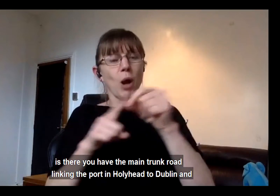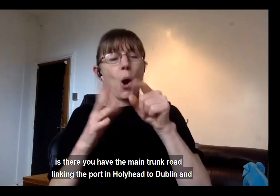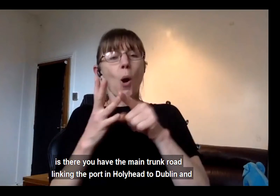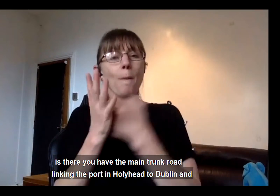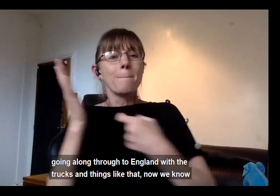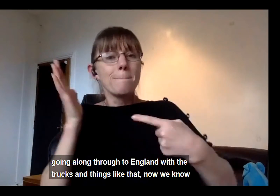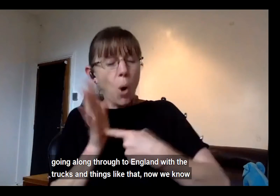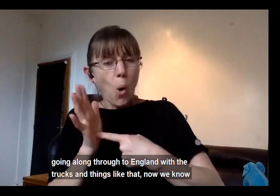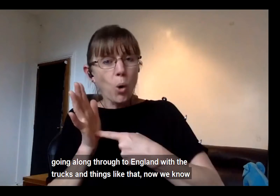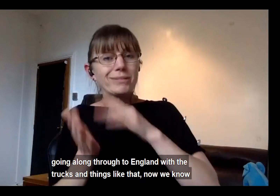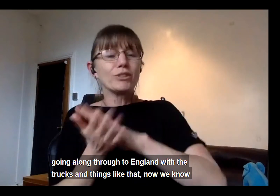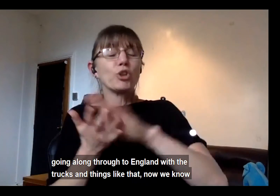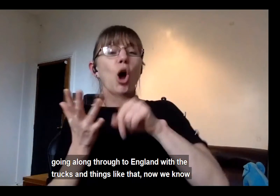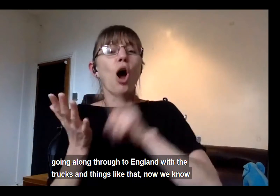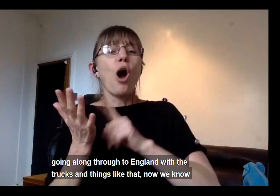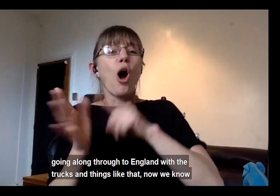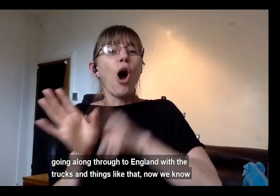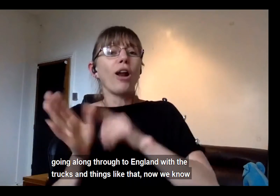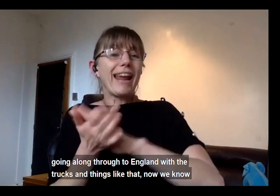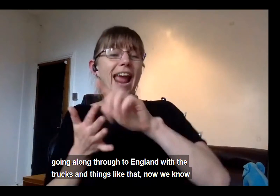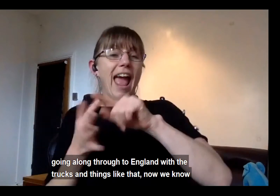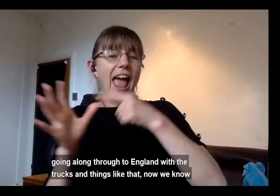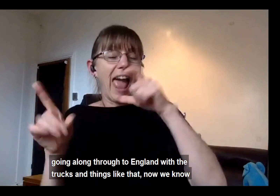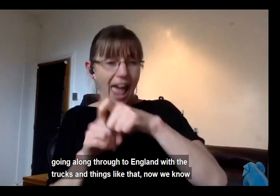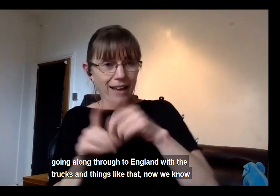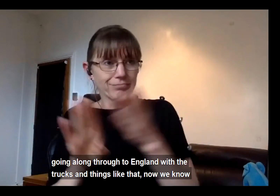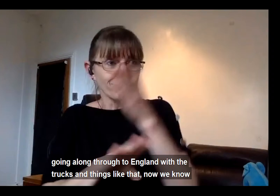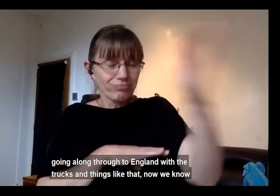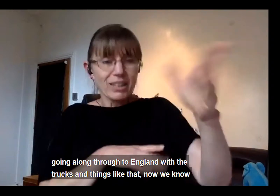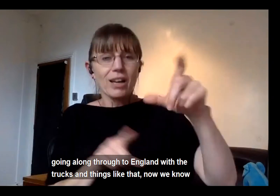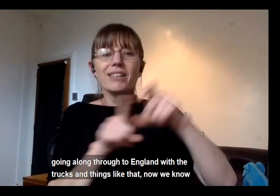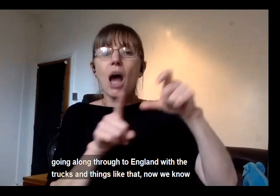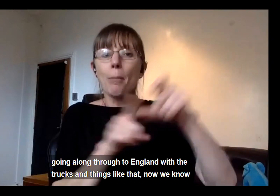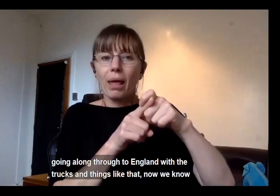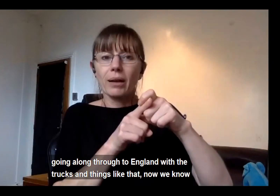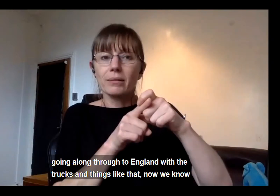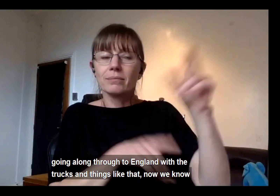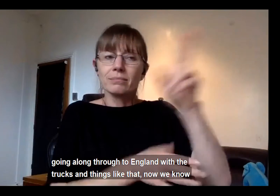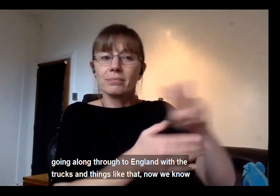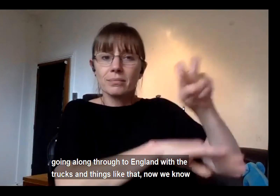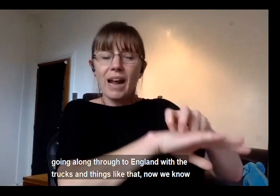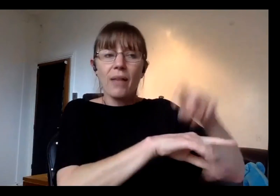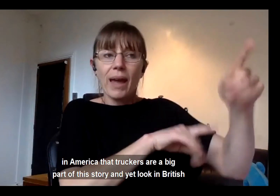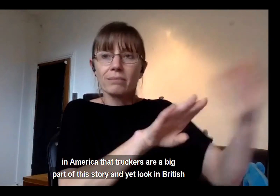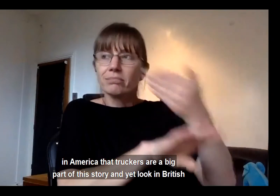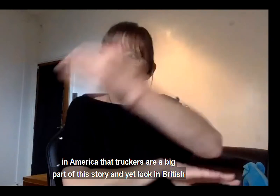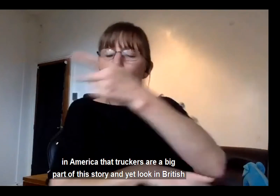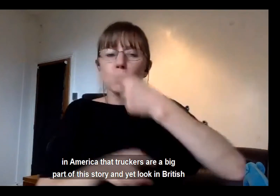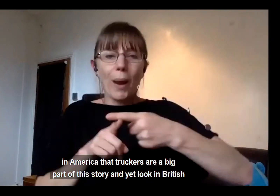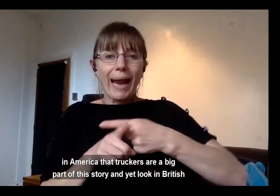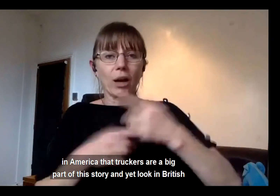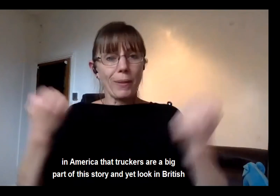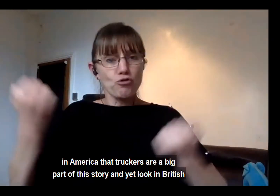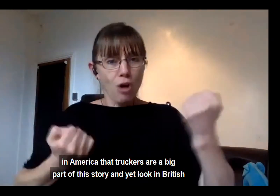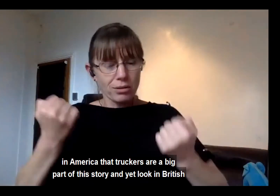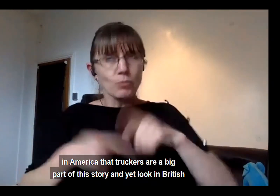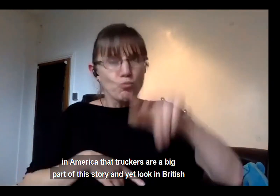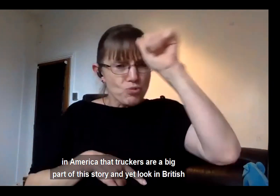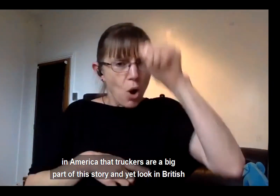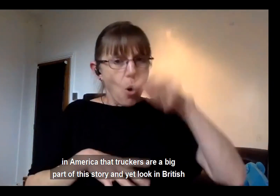Holyhead to Dublin and going along through to England with the trucks and things like that. Now, we know in America